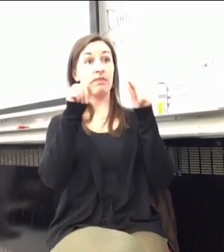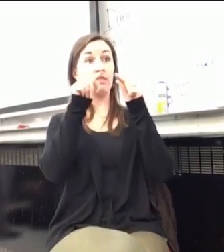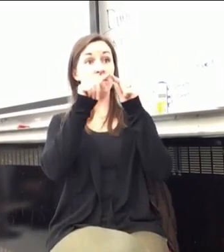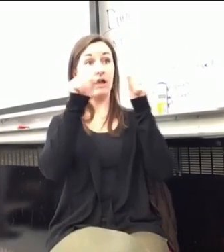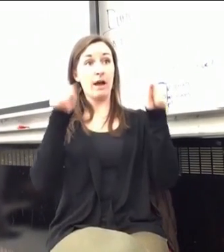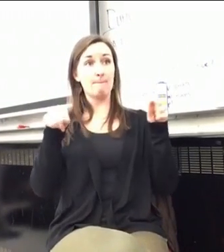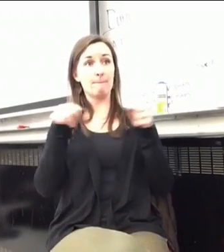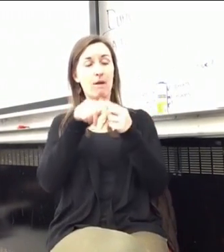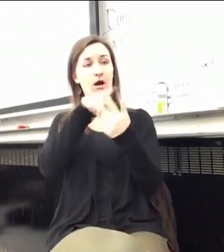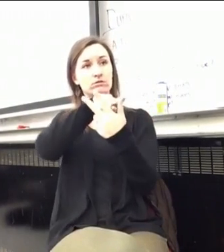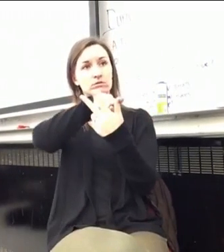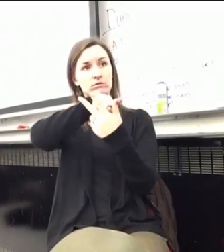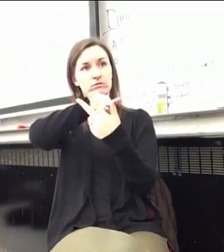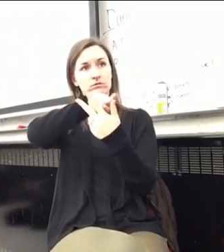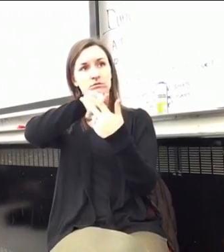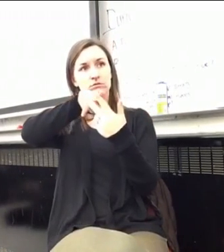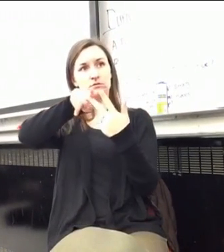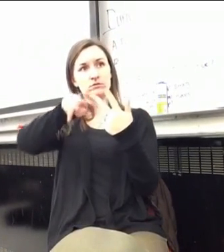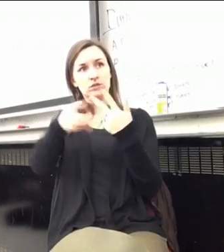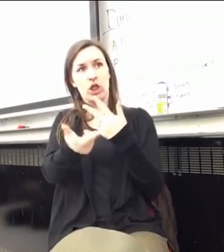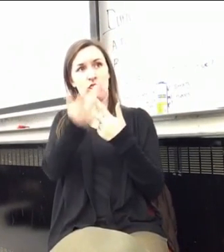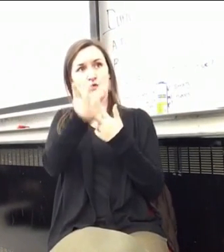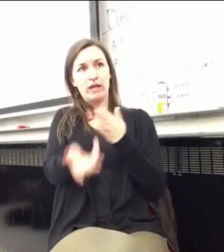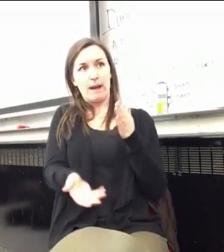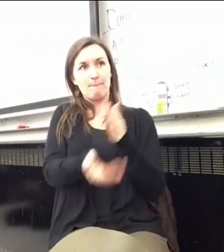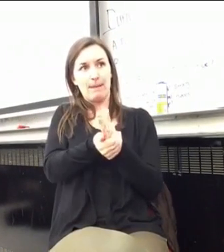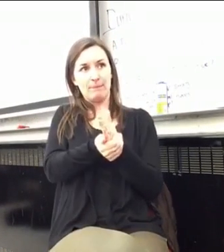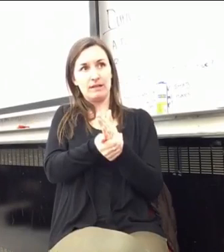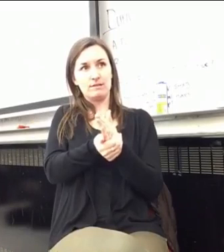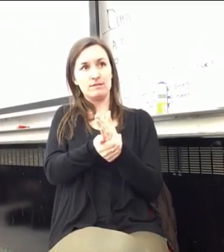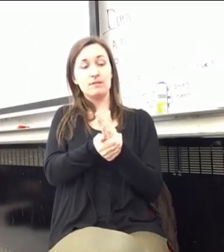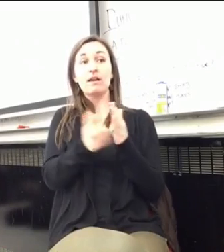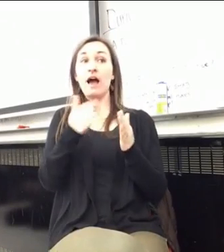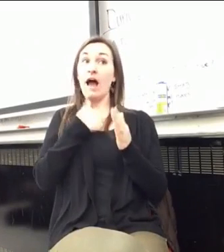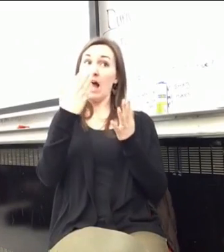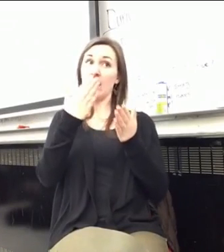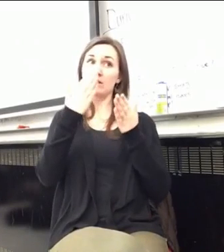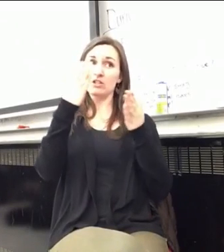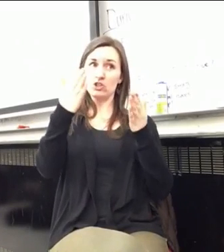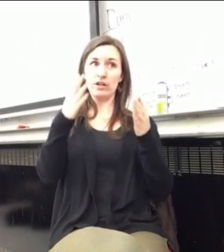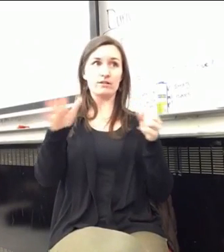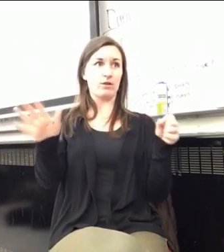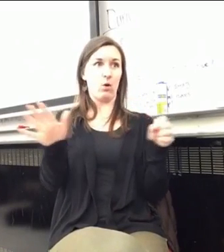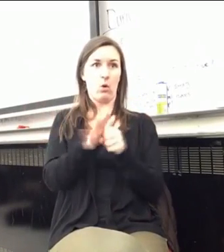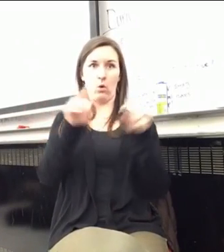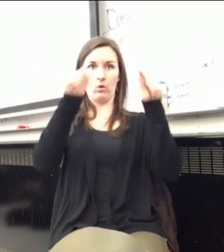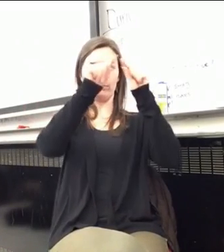all three of the amendments. I would suggest highlighting around the outside.